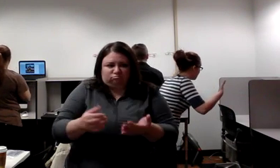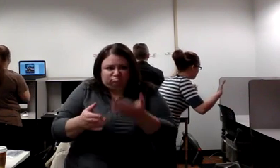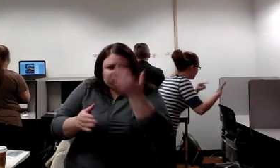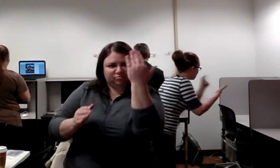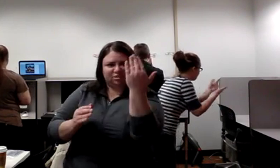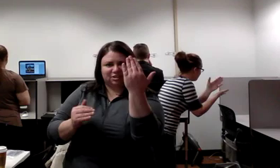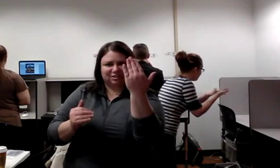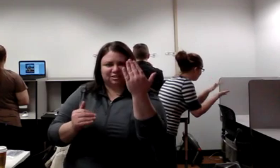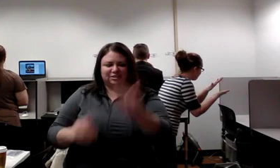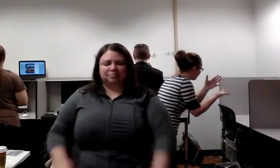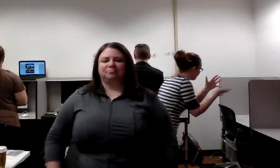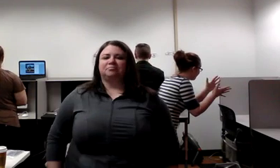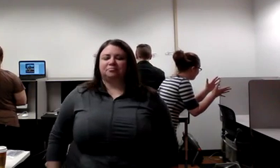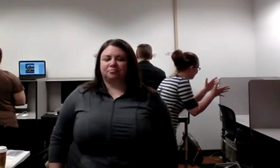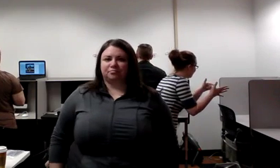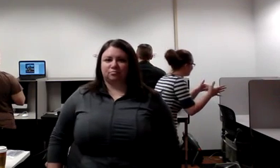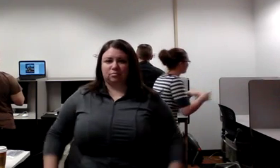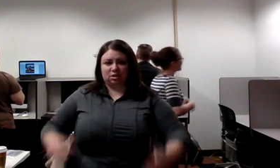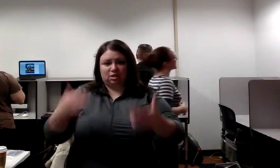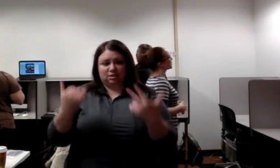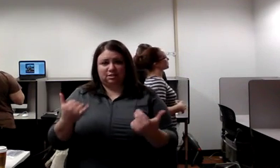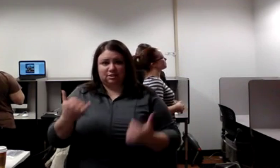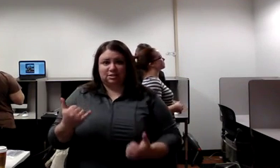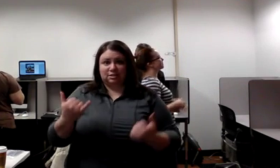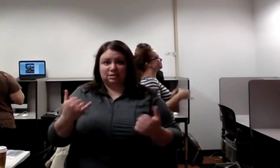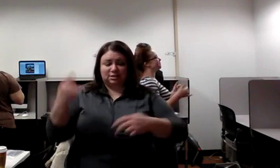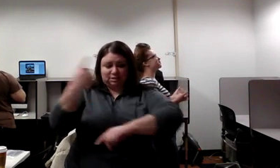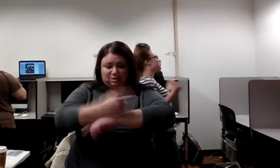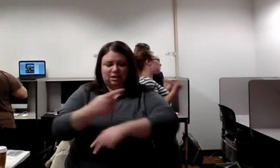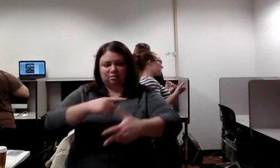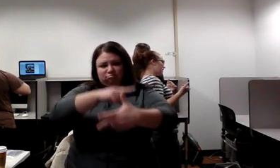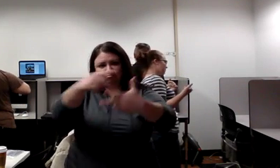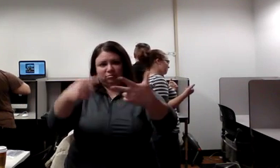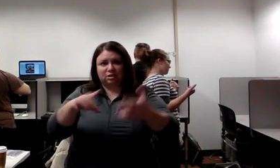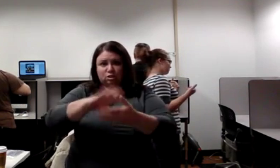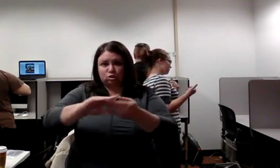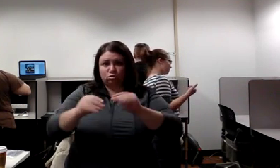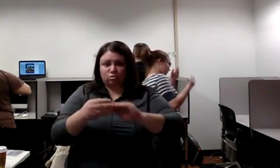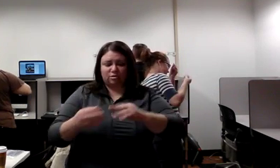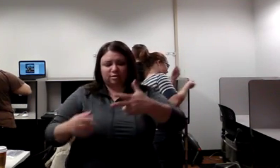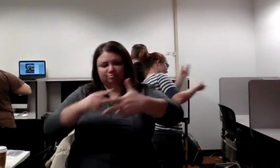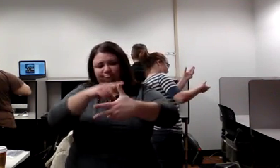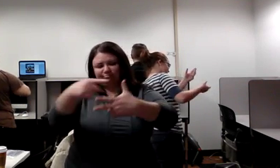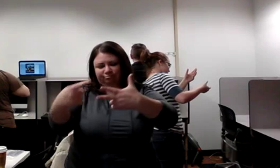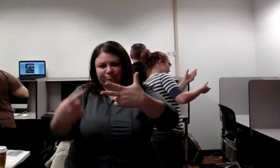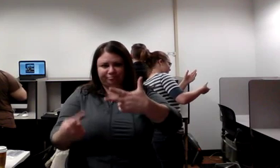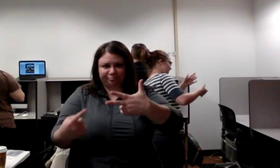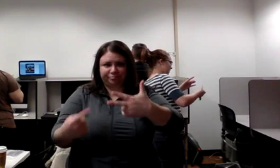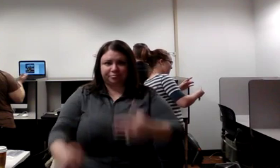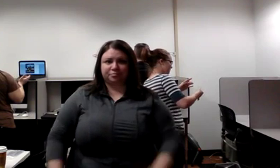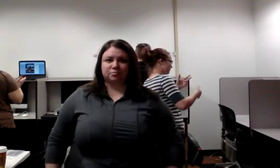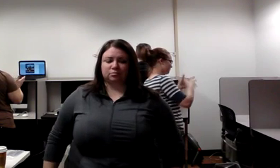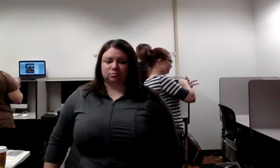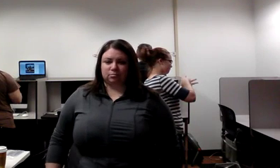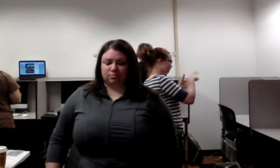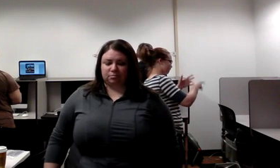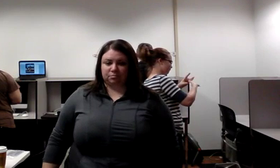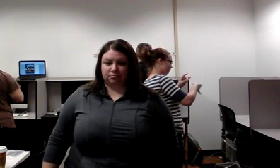Today, I want to tell you 3 stories from my life. That's it. No big deal. Just 3 stories. The